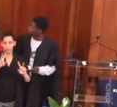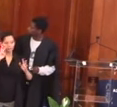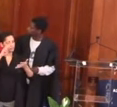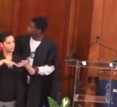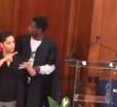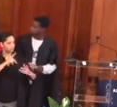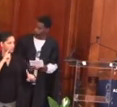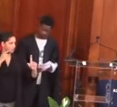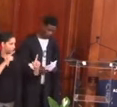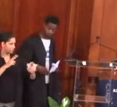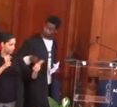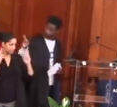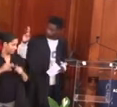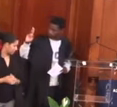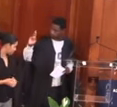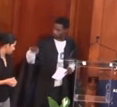dedication.